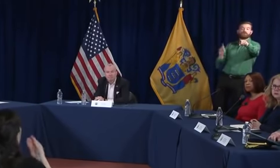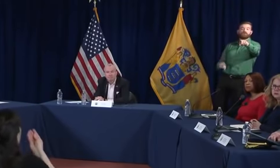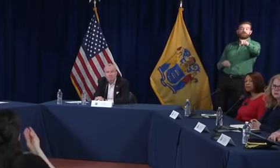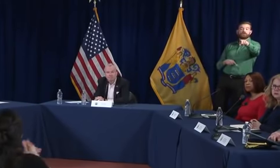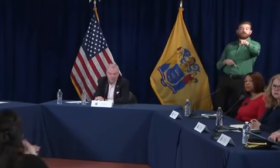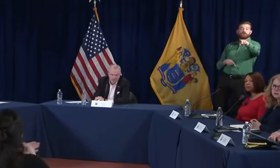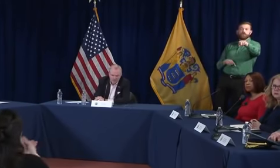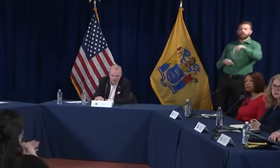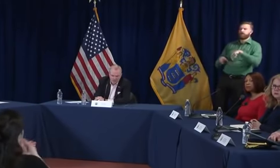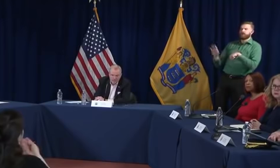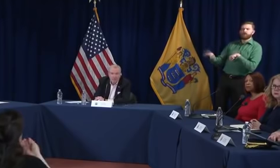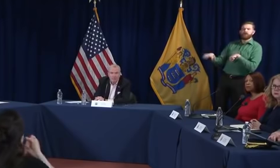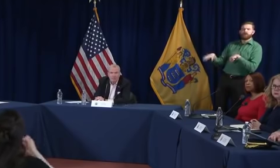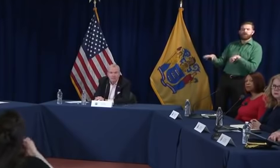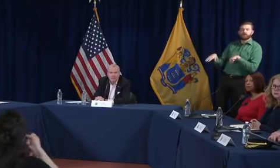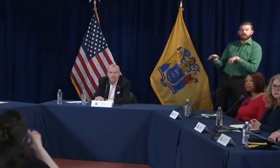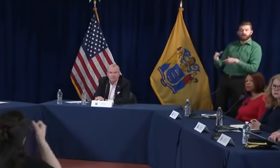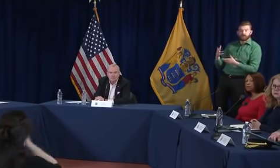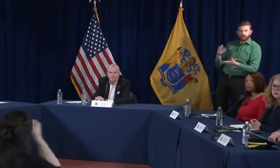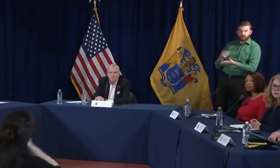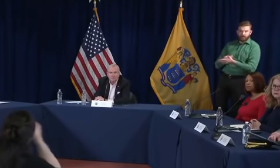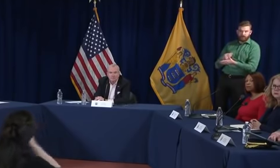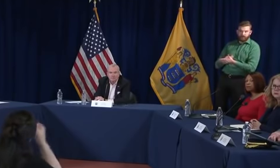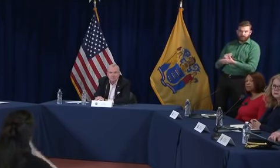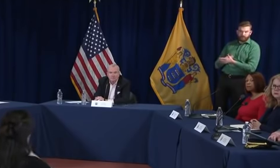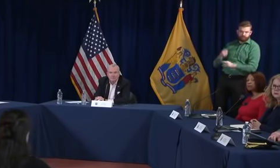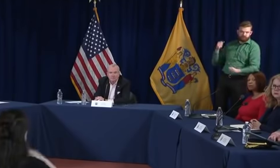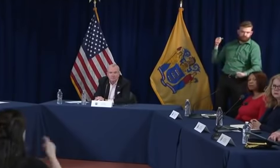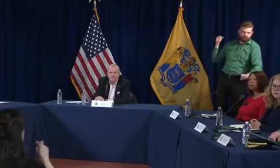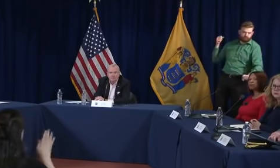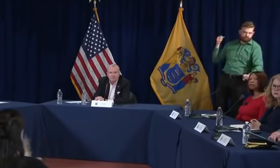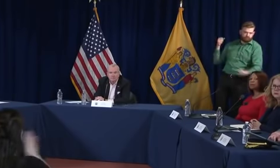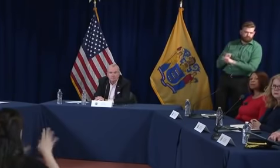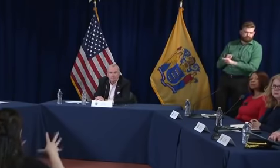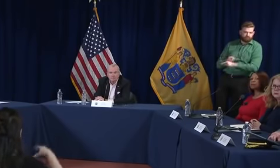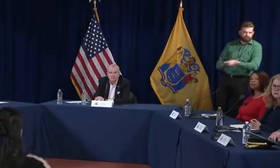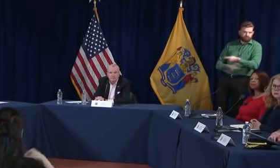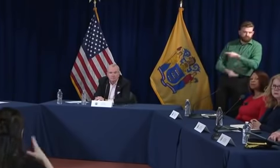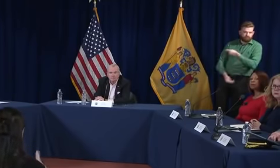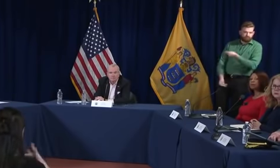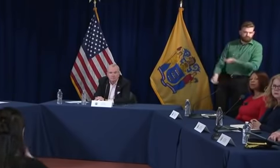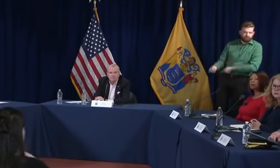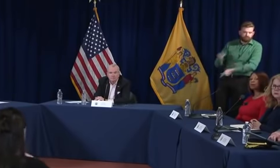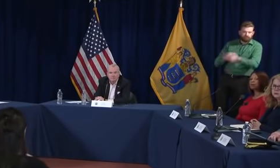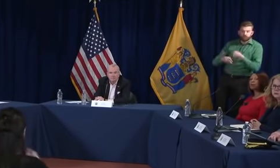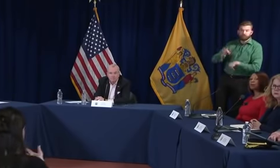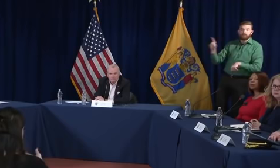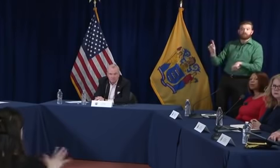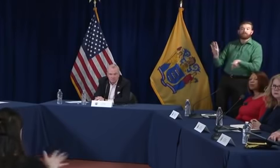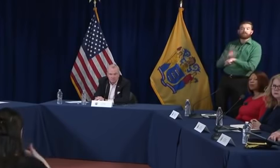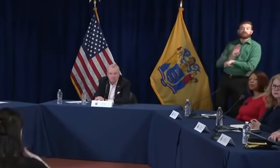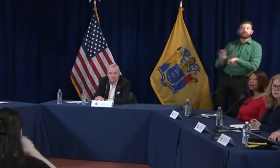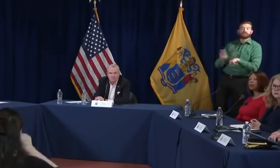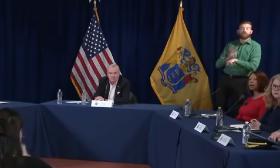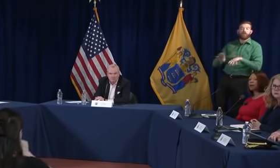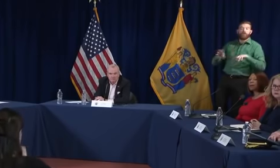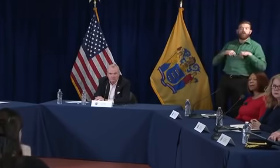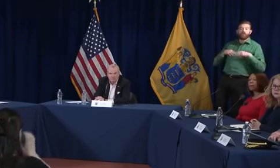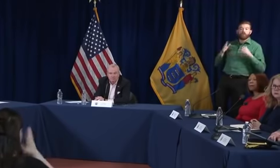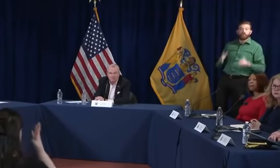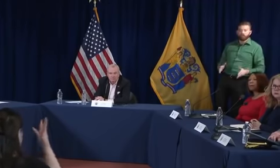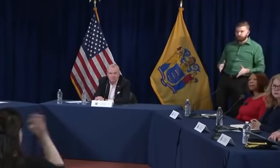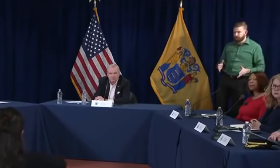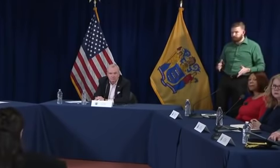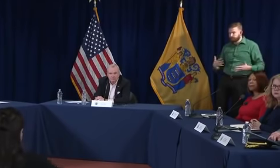this is going to have. We've spoken with a number of small business owners who say that this will cost them a lot of their workforce or put them under